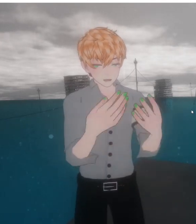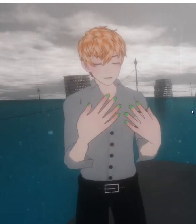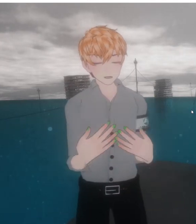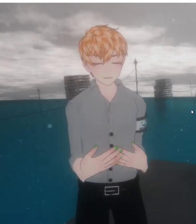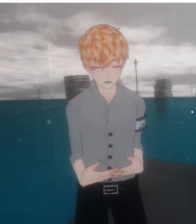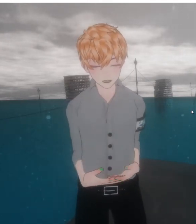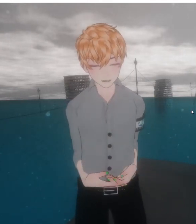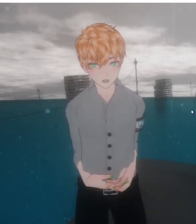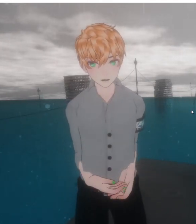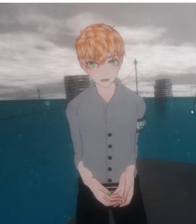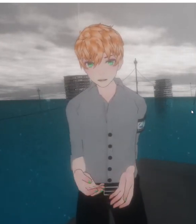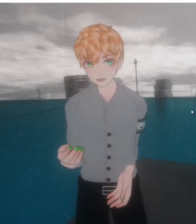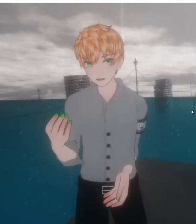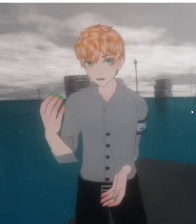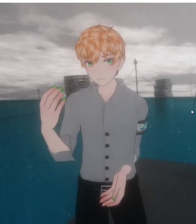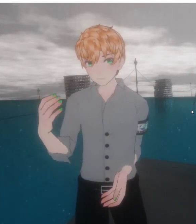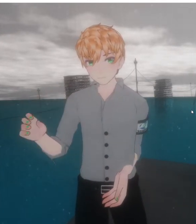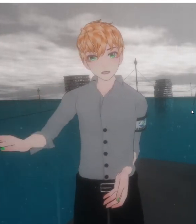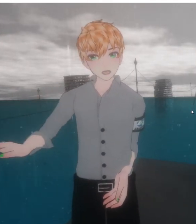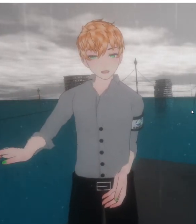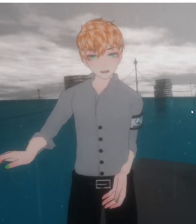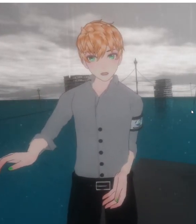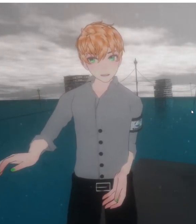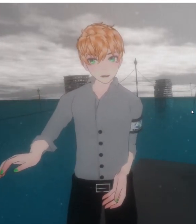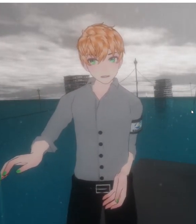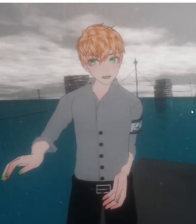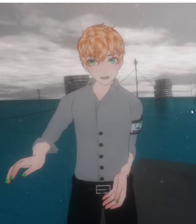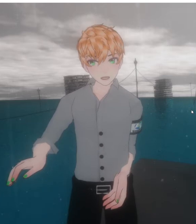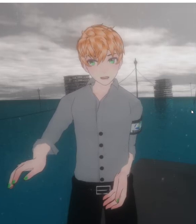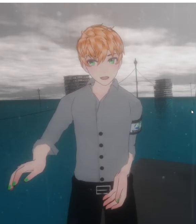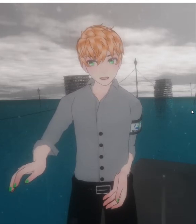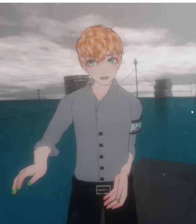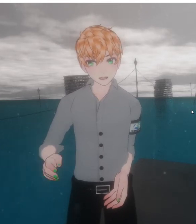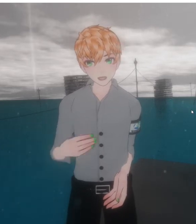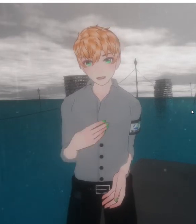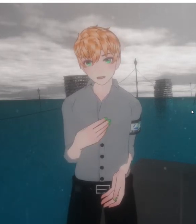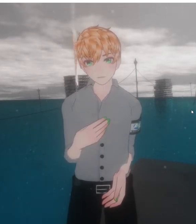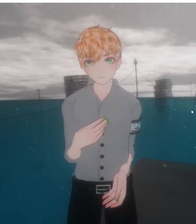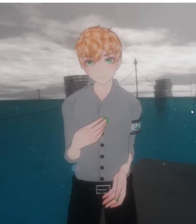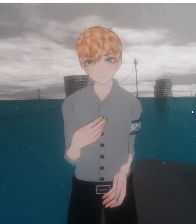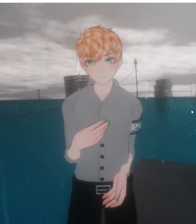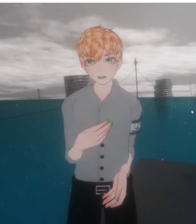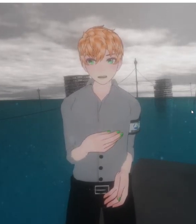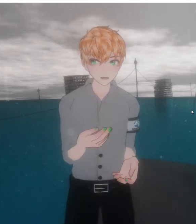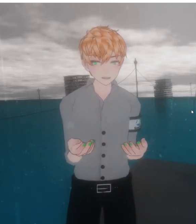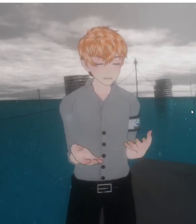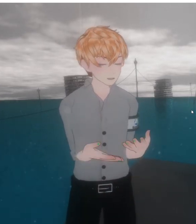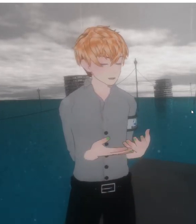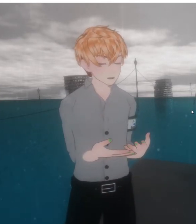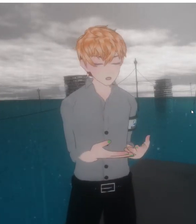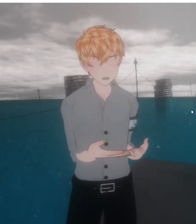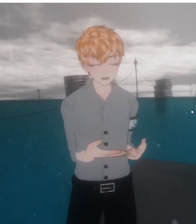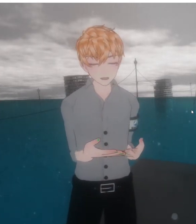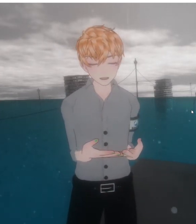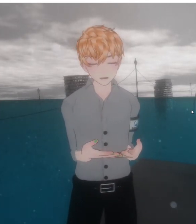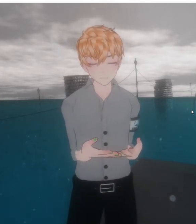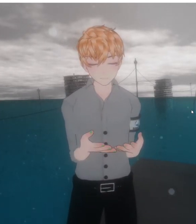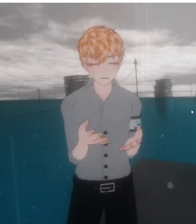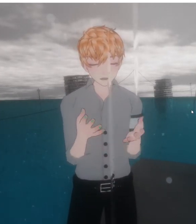more exposure to sign language. I don't want to stress out about economics either. And that's a real weird thing to